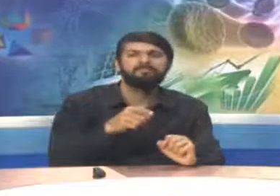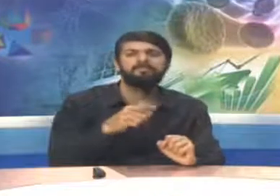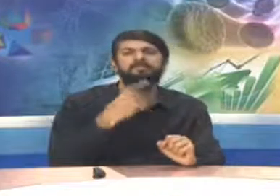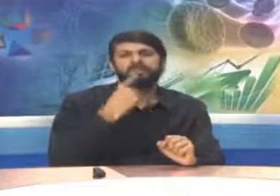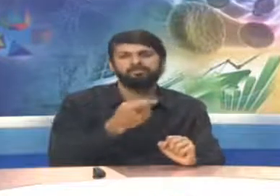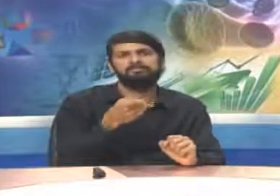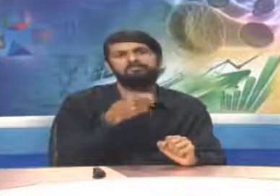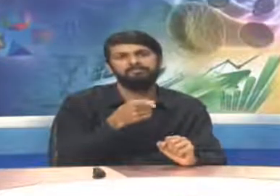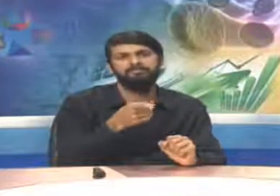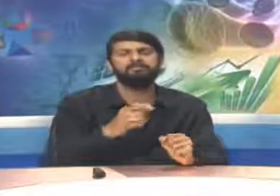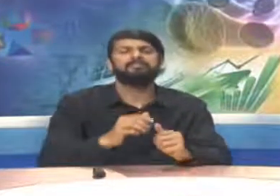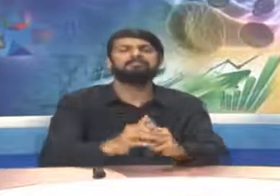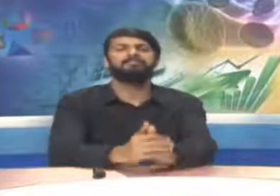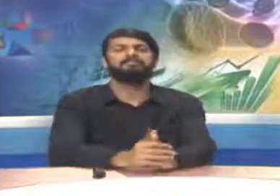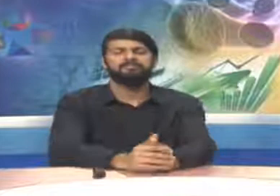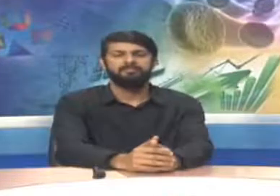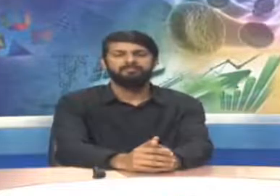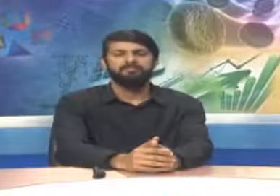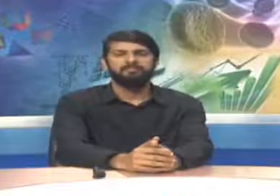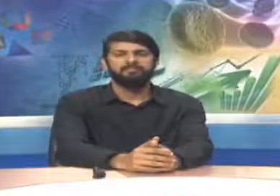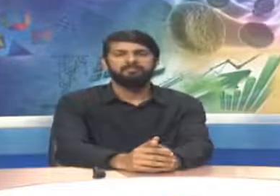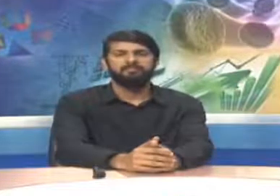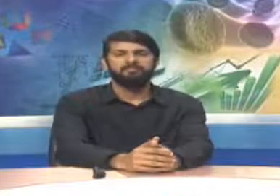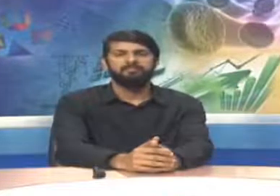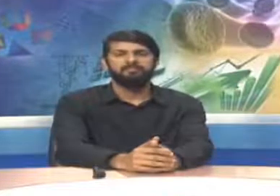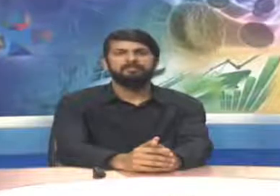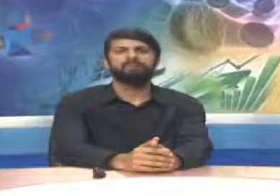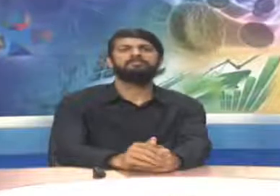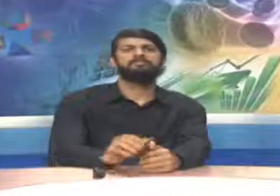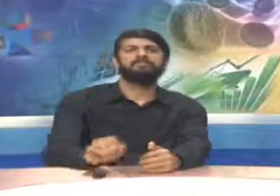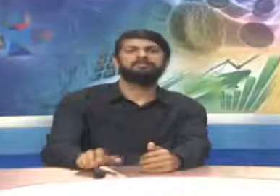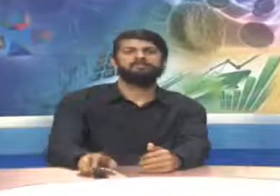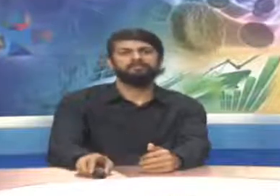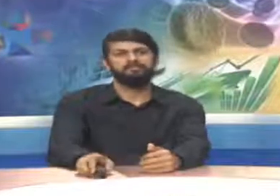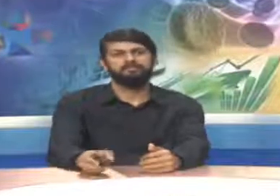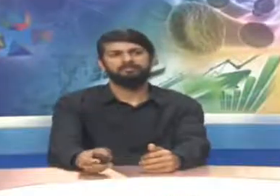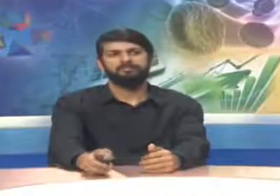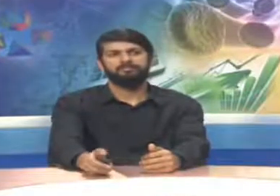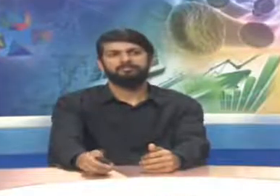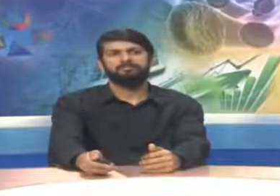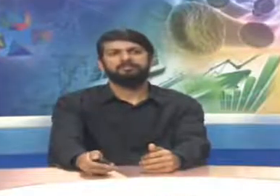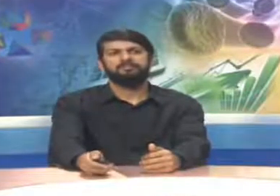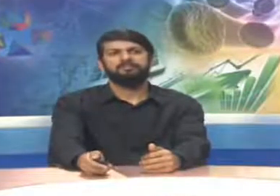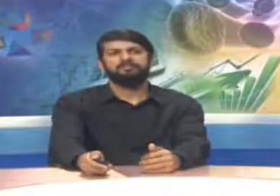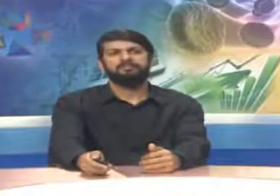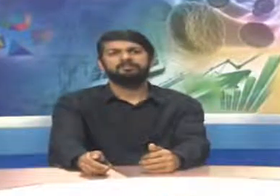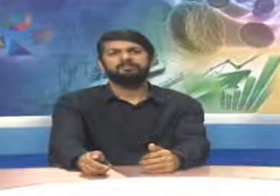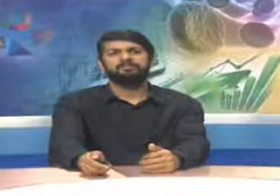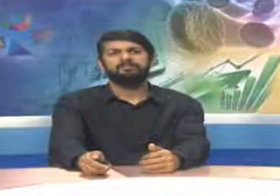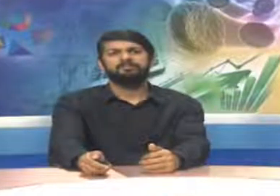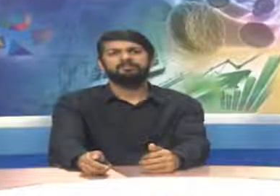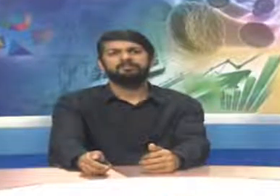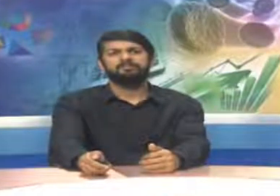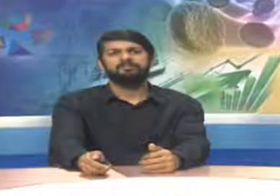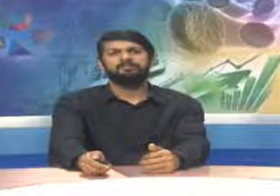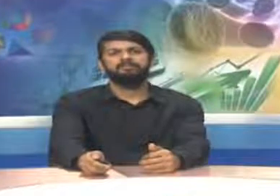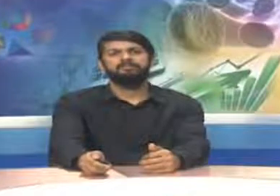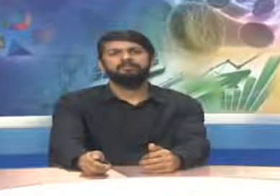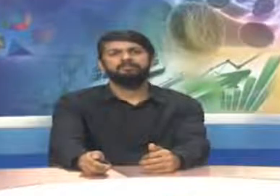Locke used to say, because the function of the state are limited, so are limited its